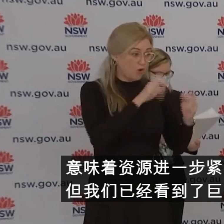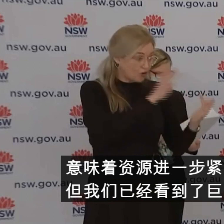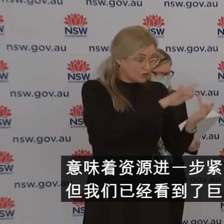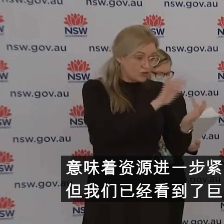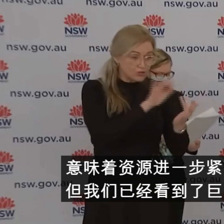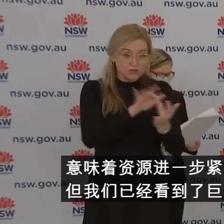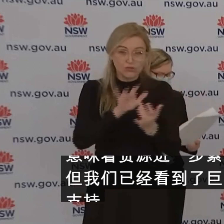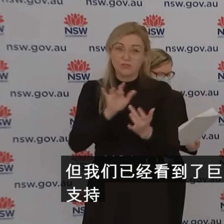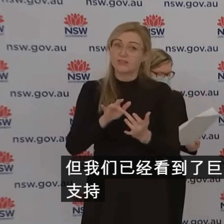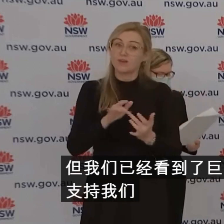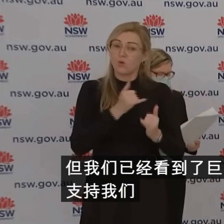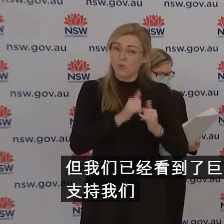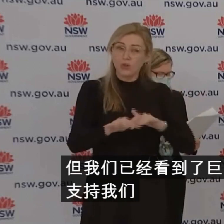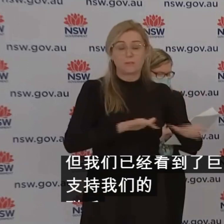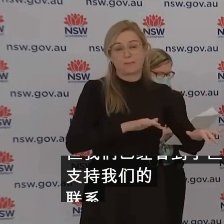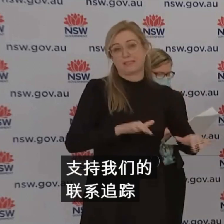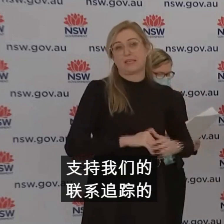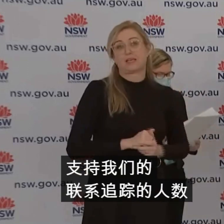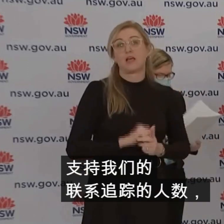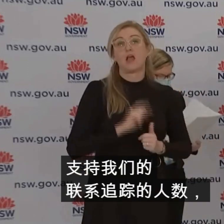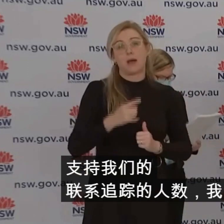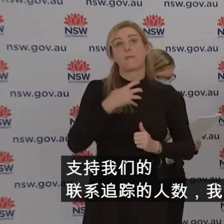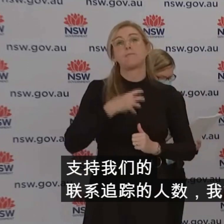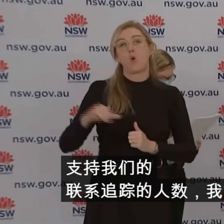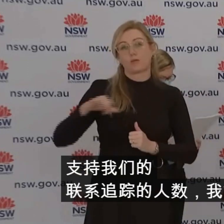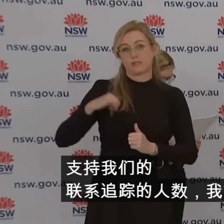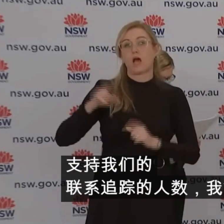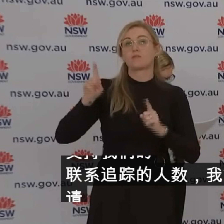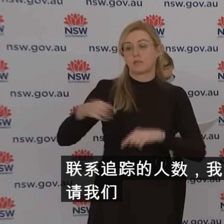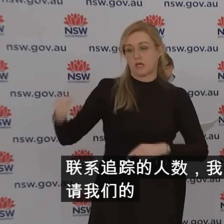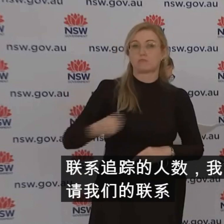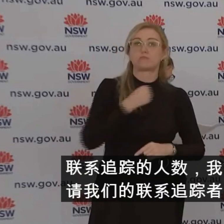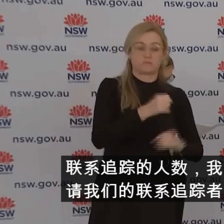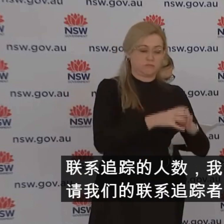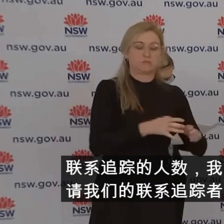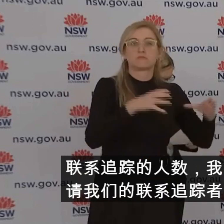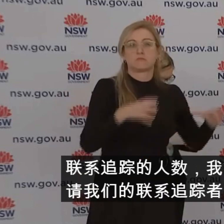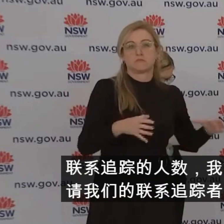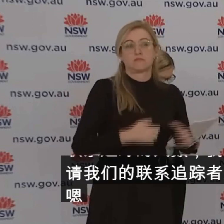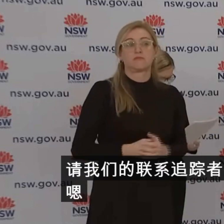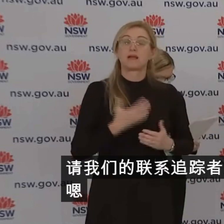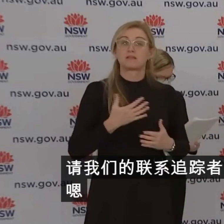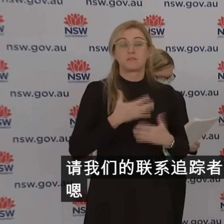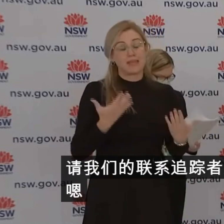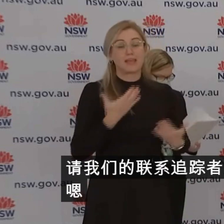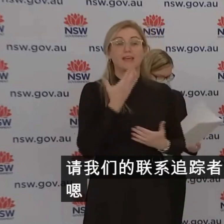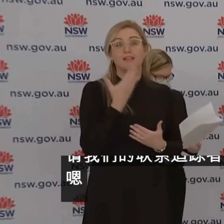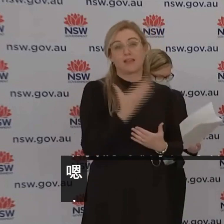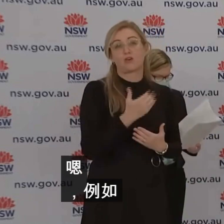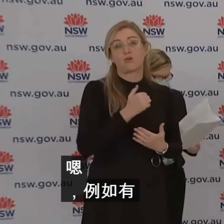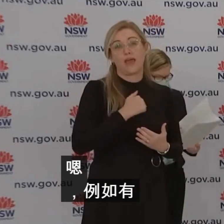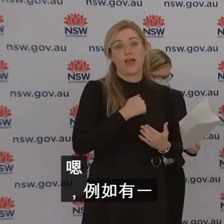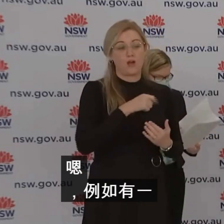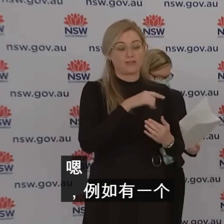a huge boost in the number of people supporting our contact tracers. And can I please give a huge shout out to our contact tracers?